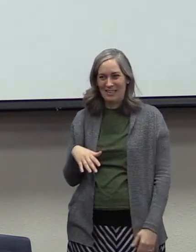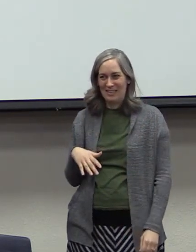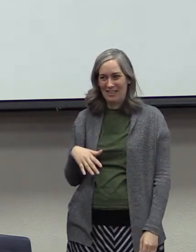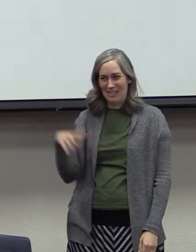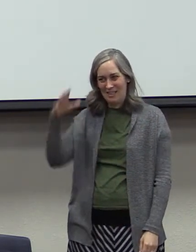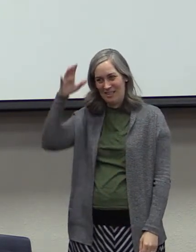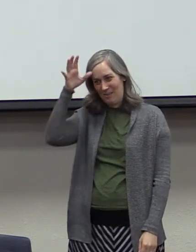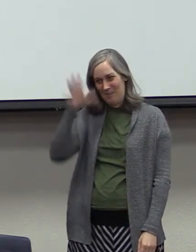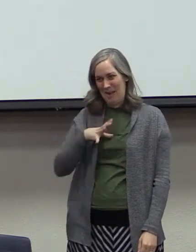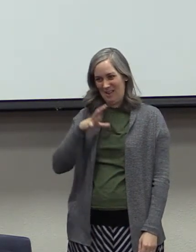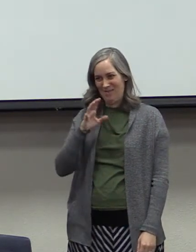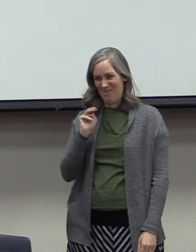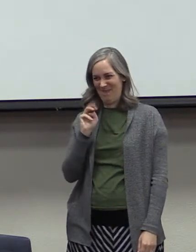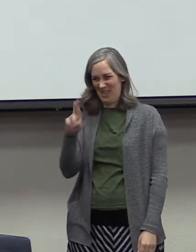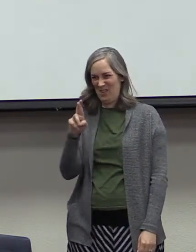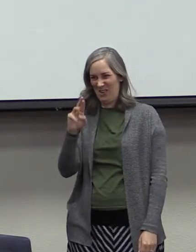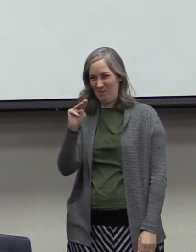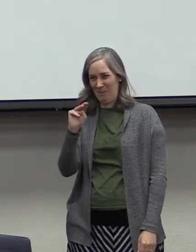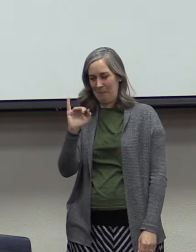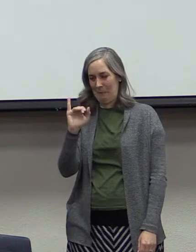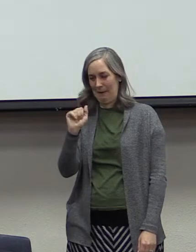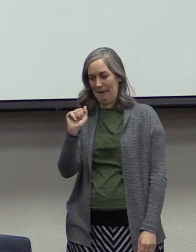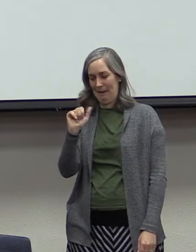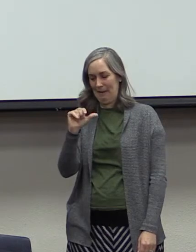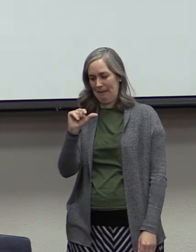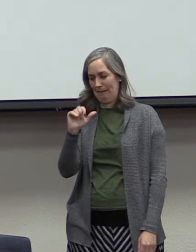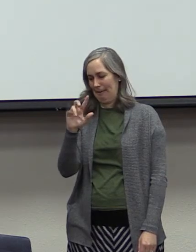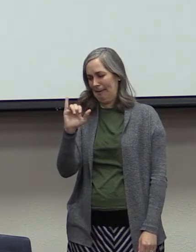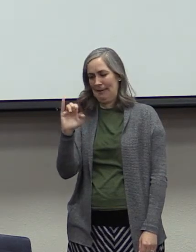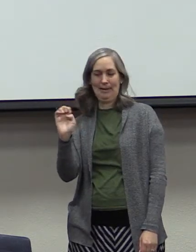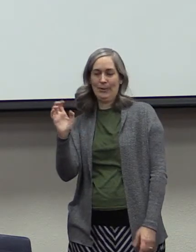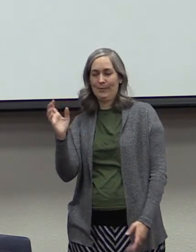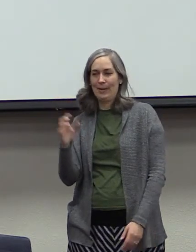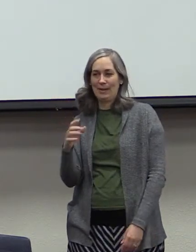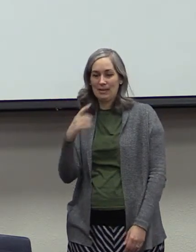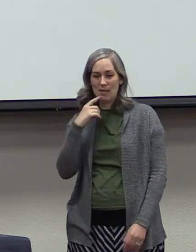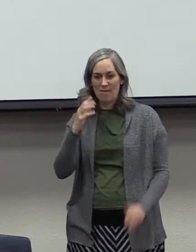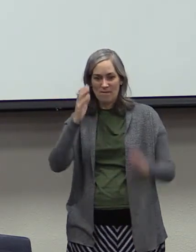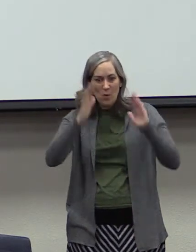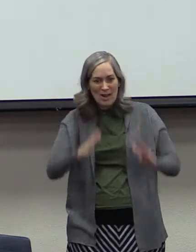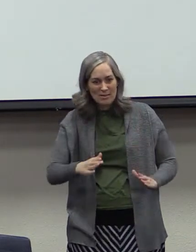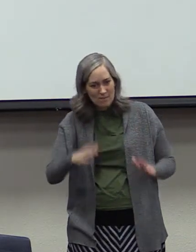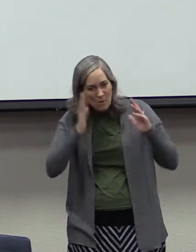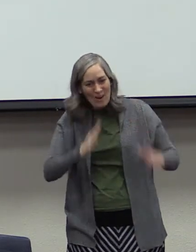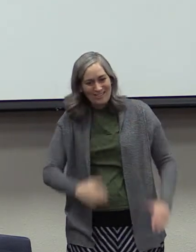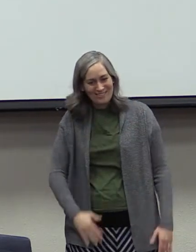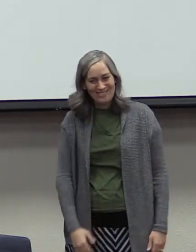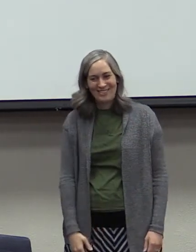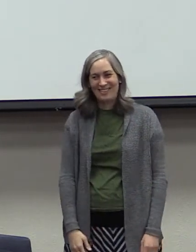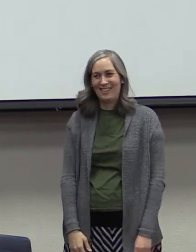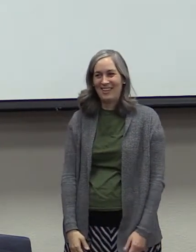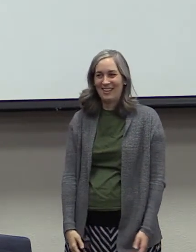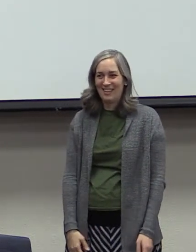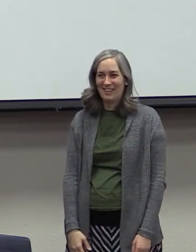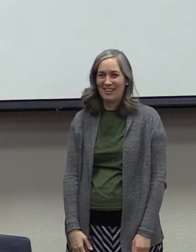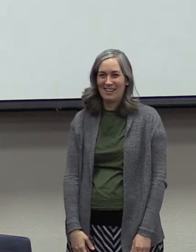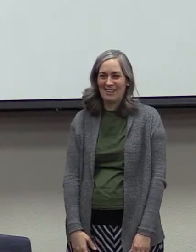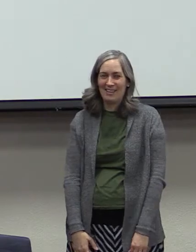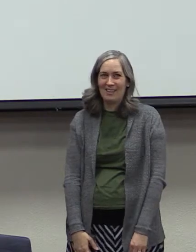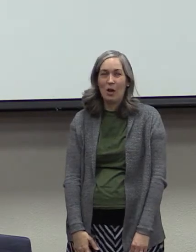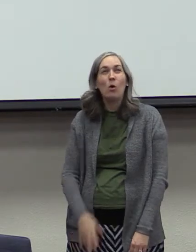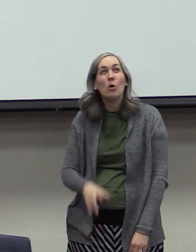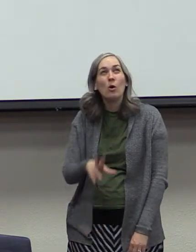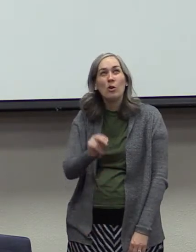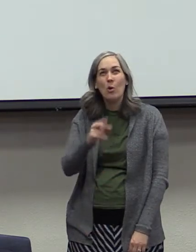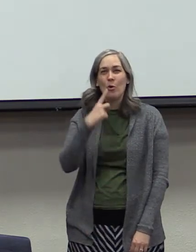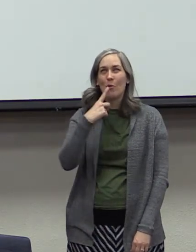says, focus, Daniel-san, focus. All right? You got to have, I'm sorry he didn't say focus, he